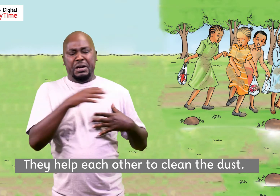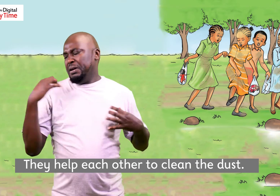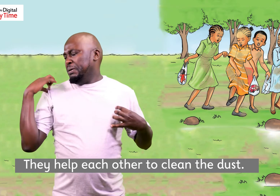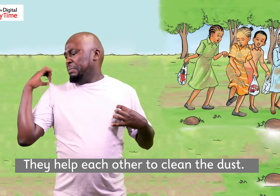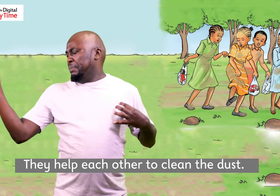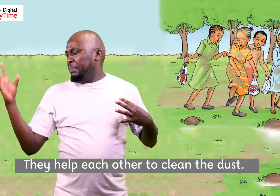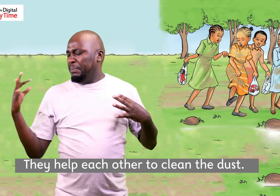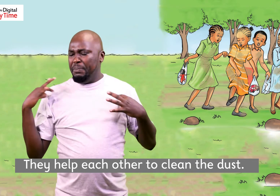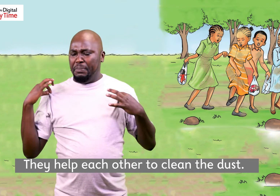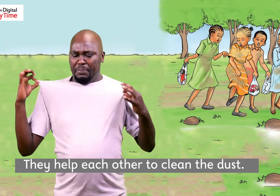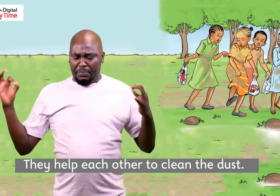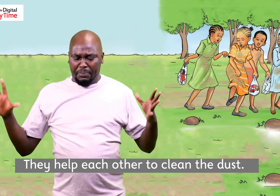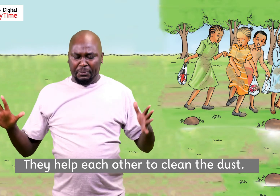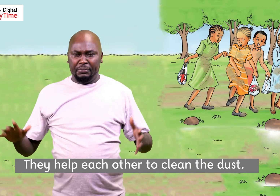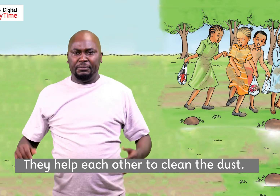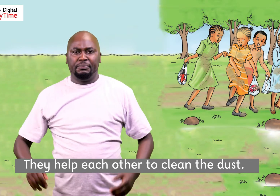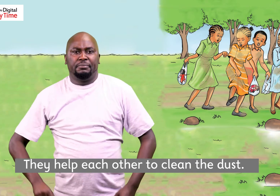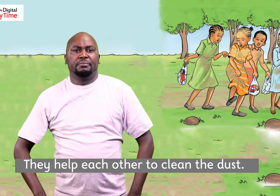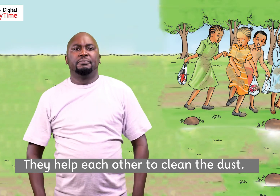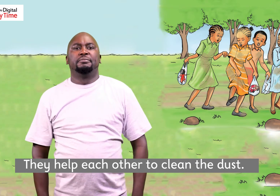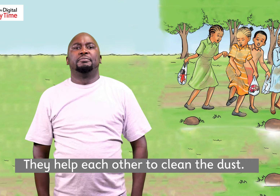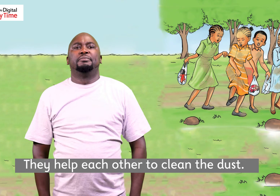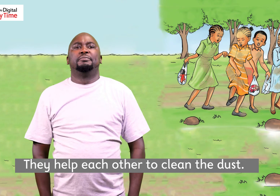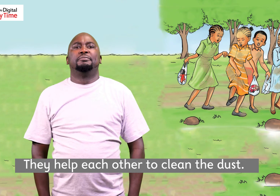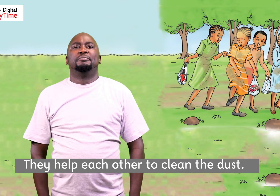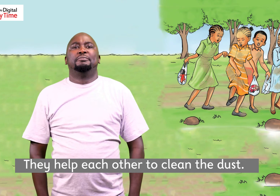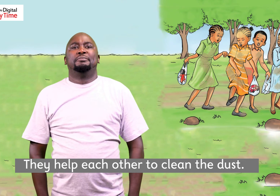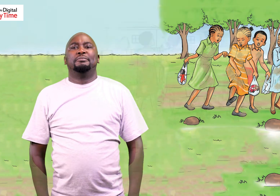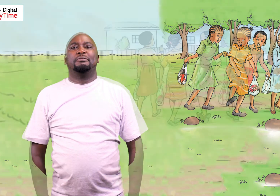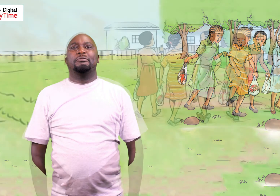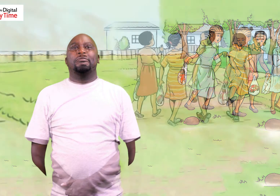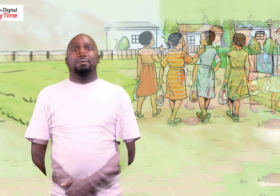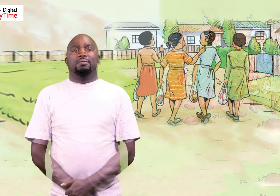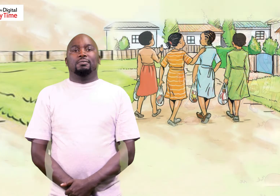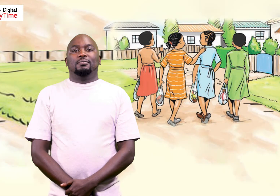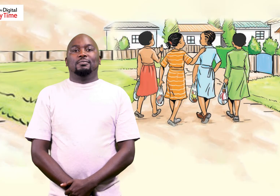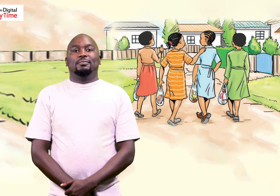They help each other to clean the dust.